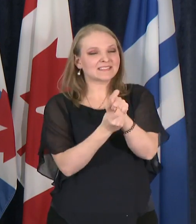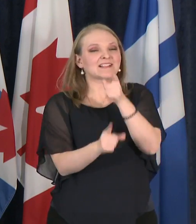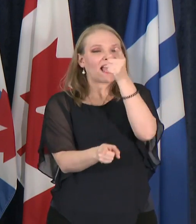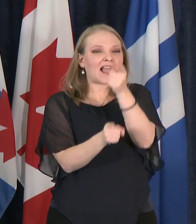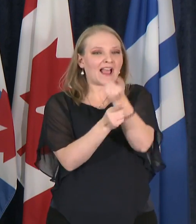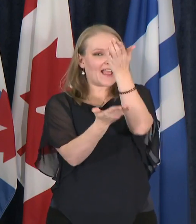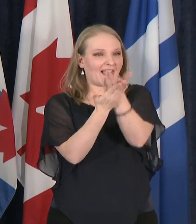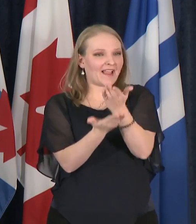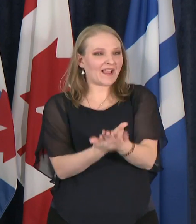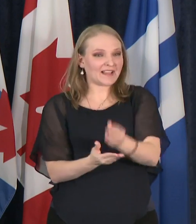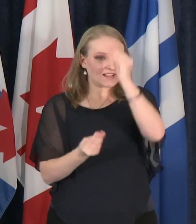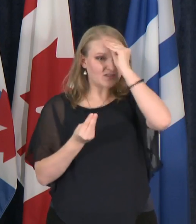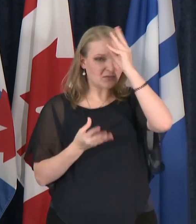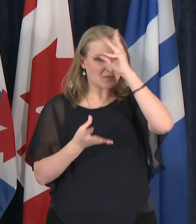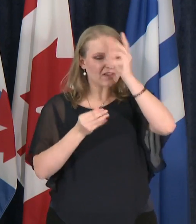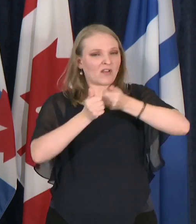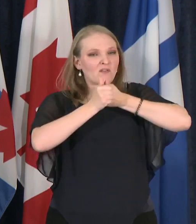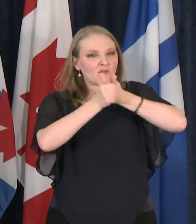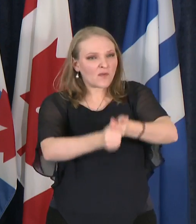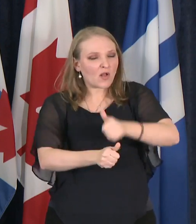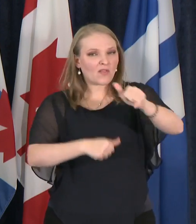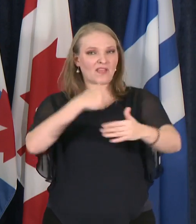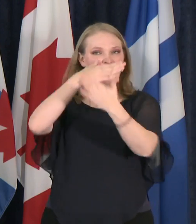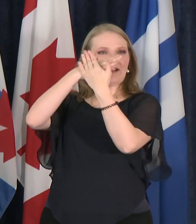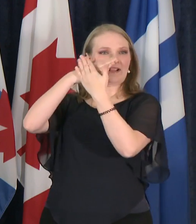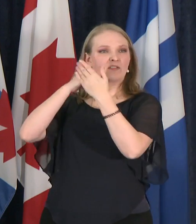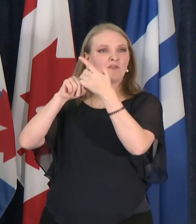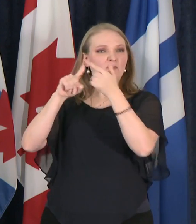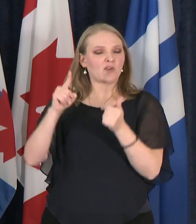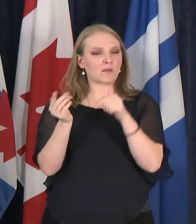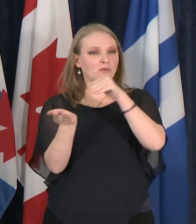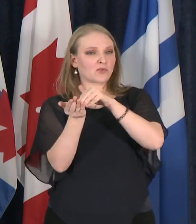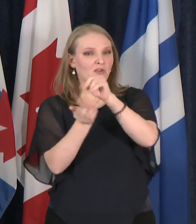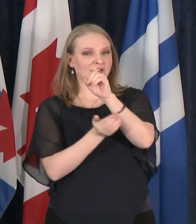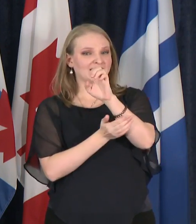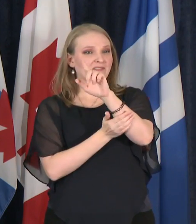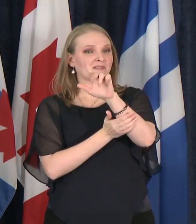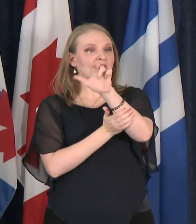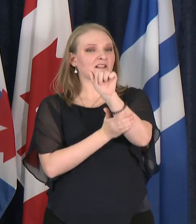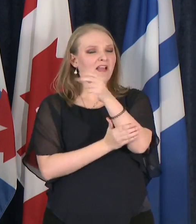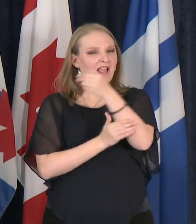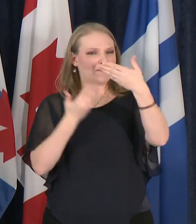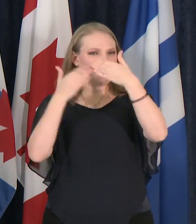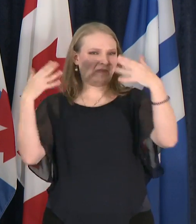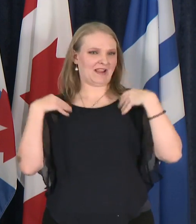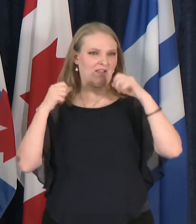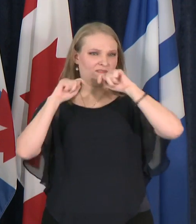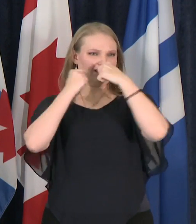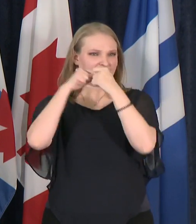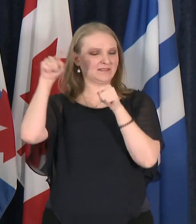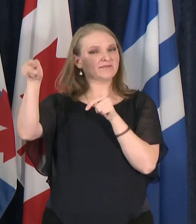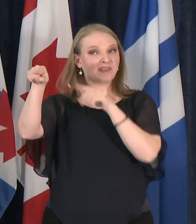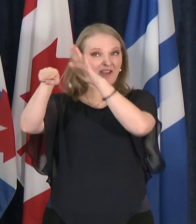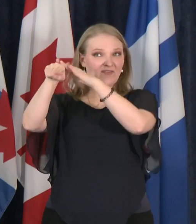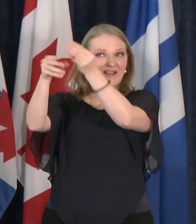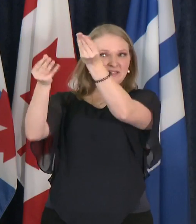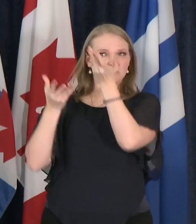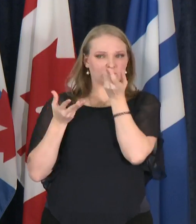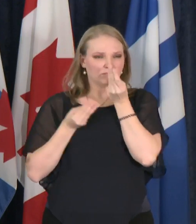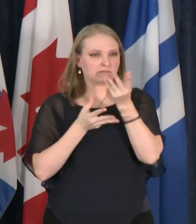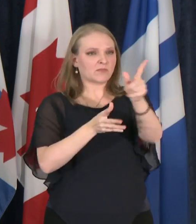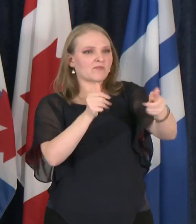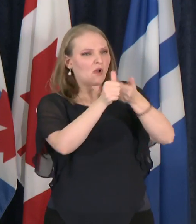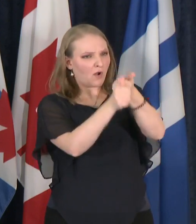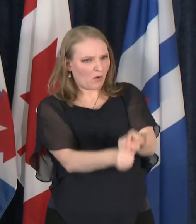to follow the advice and guidance being provided by Dr. Davila and our Toronto Public Health team. The best